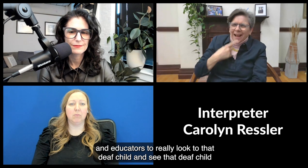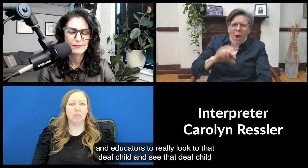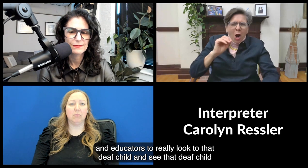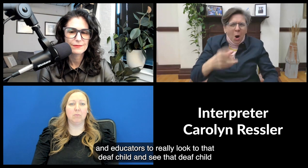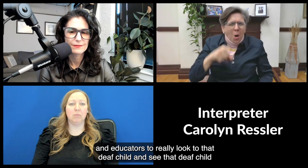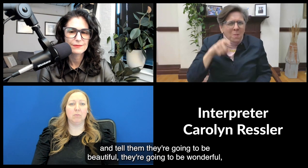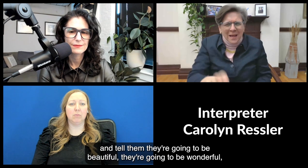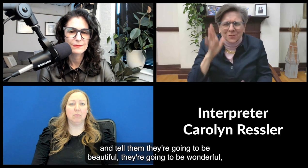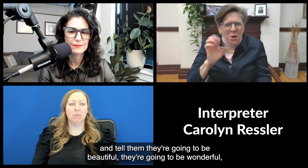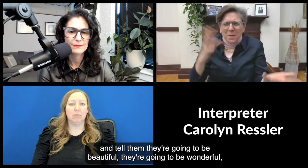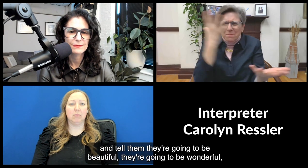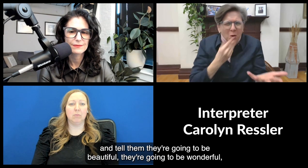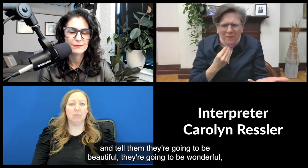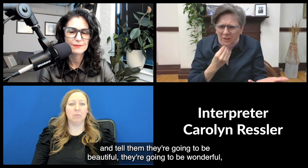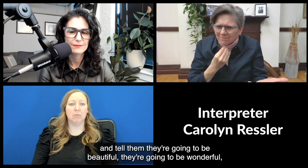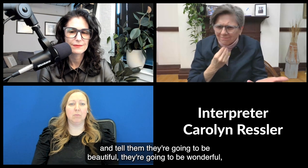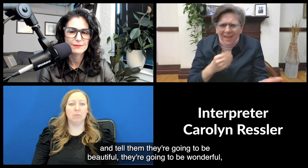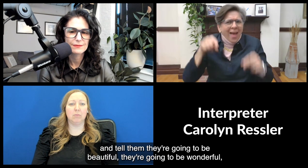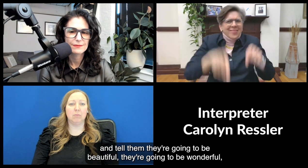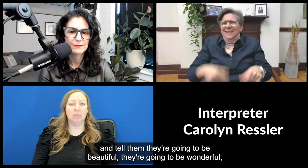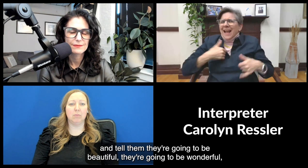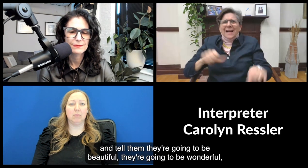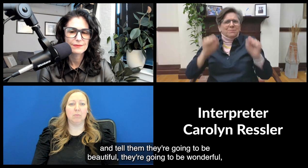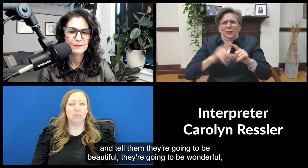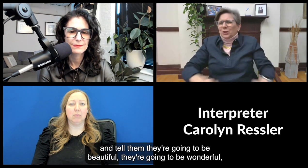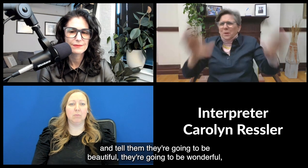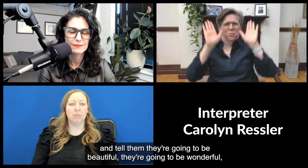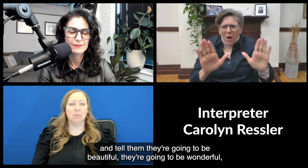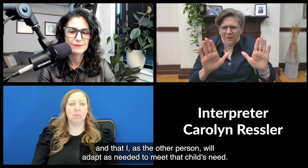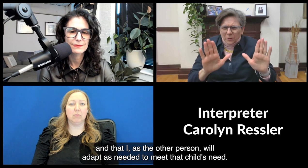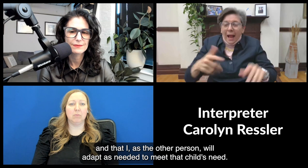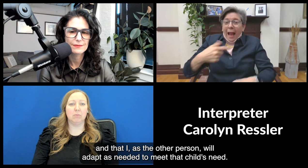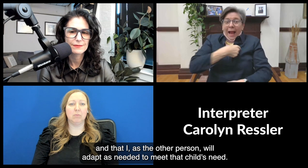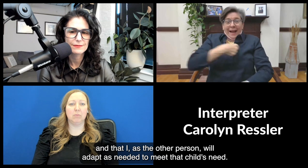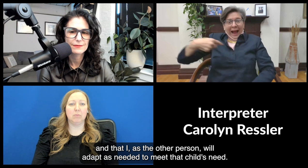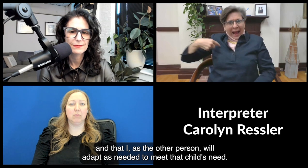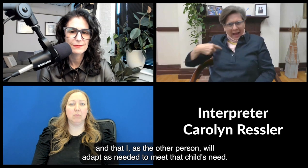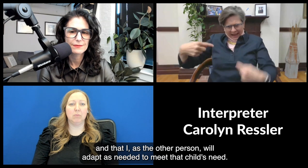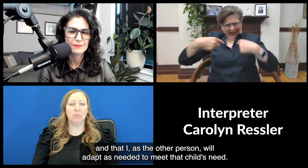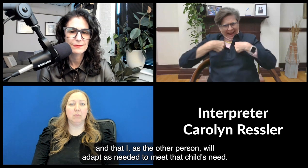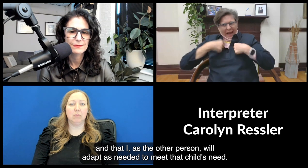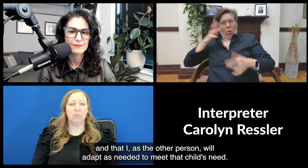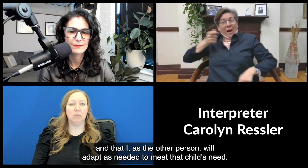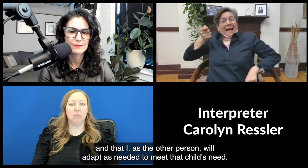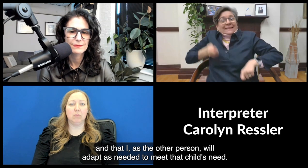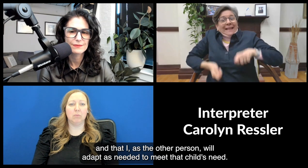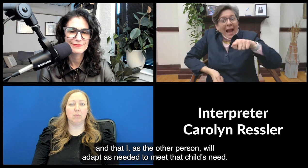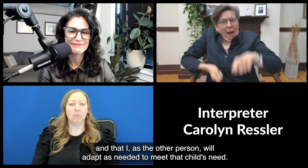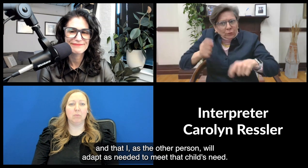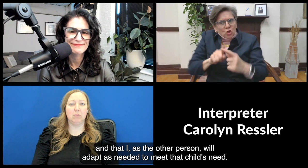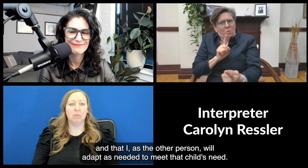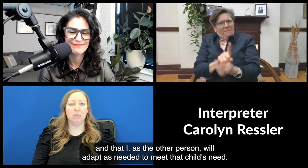to really look to that deaf child and see that deaf child and tell them they're going to be beautiful, they're going to be wonderful,